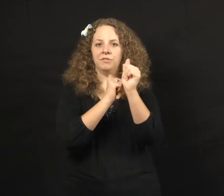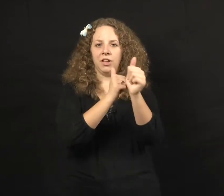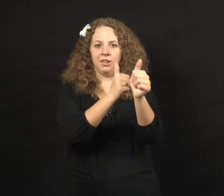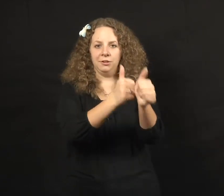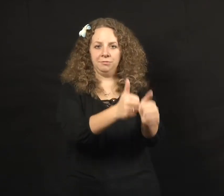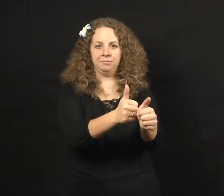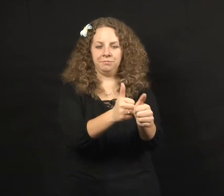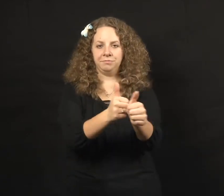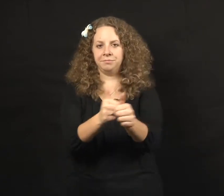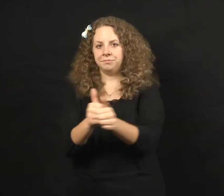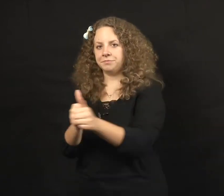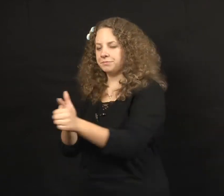Follow.